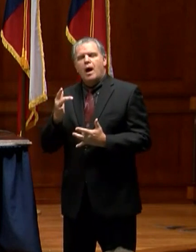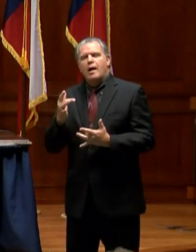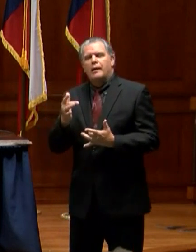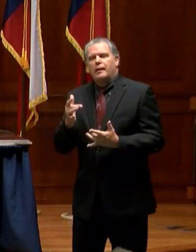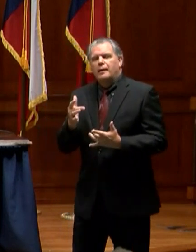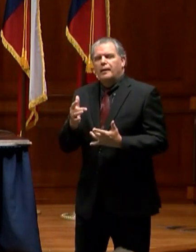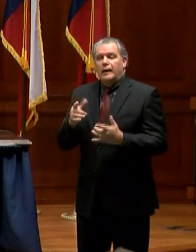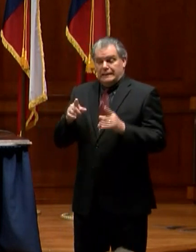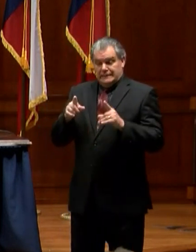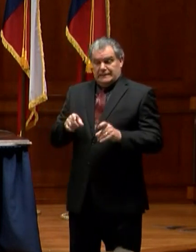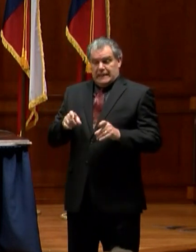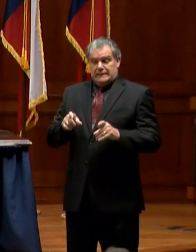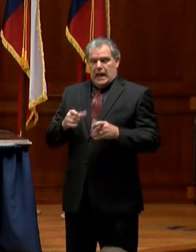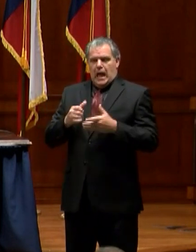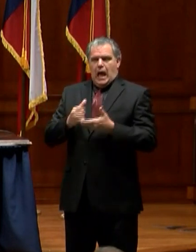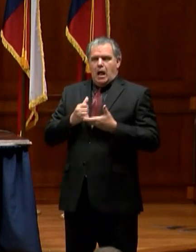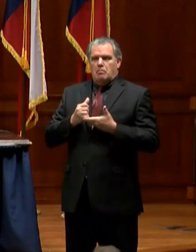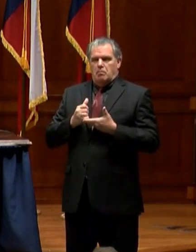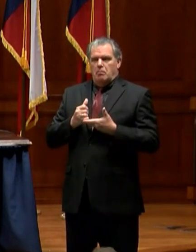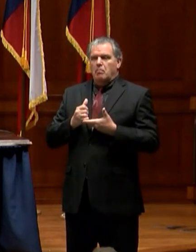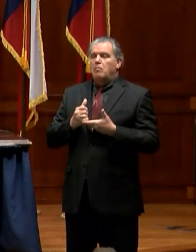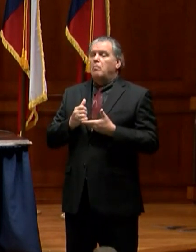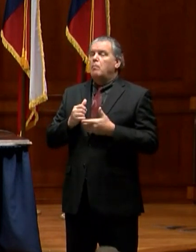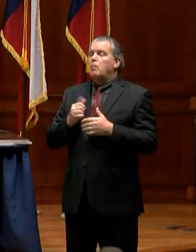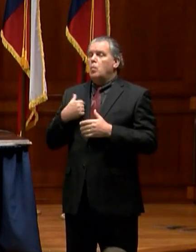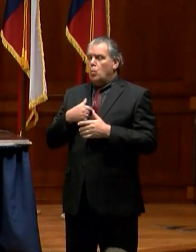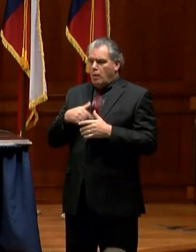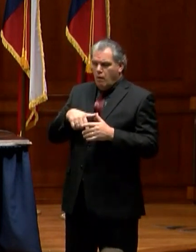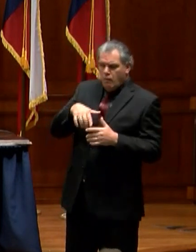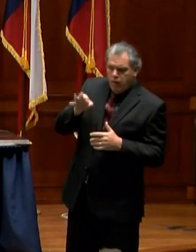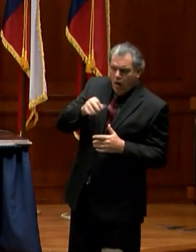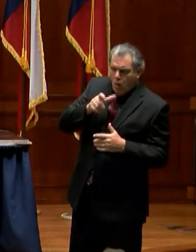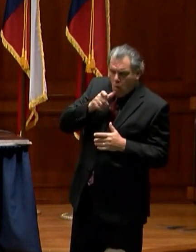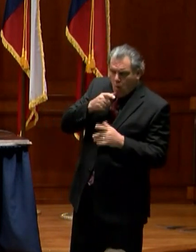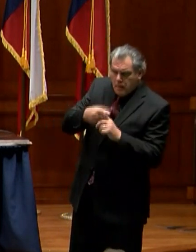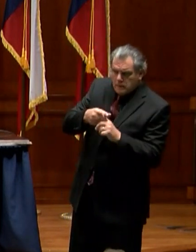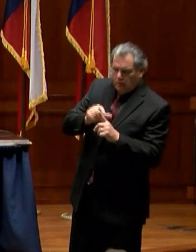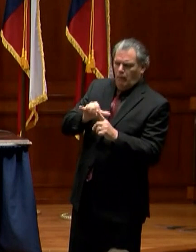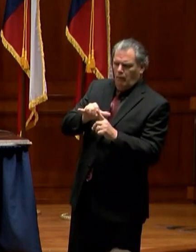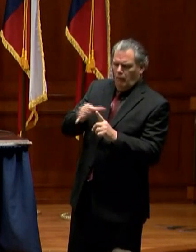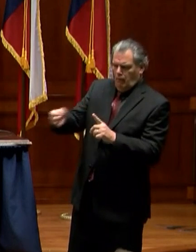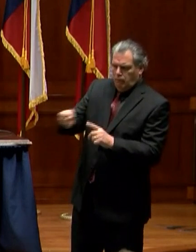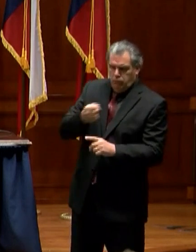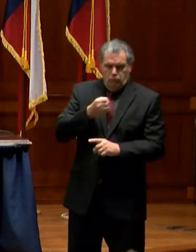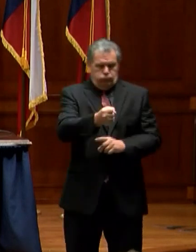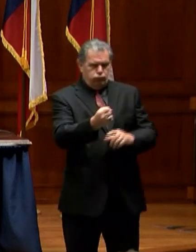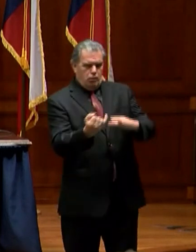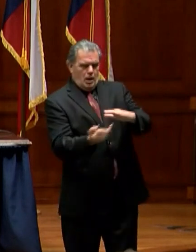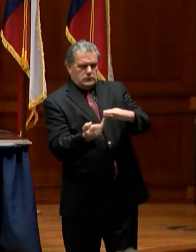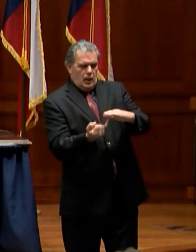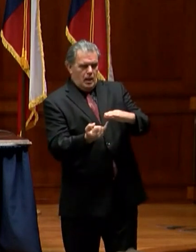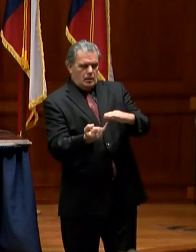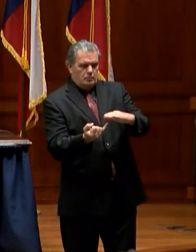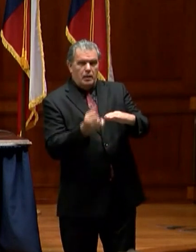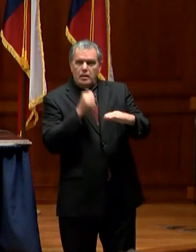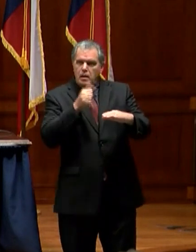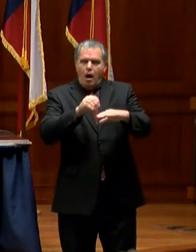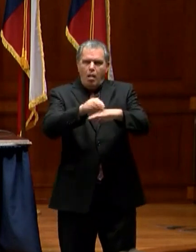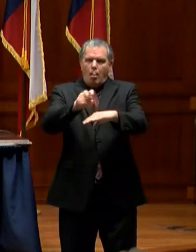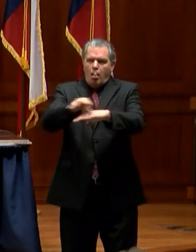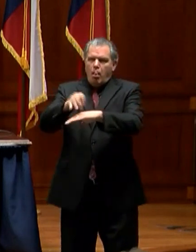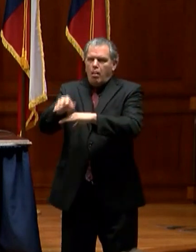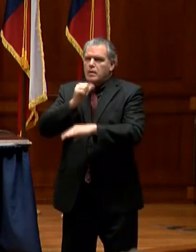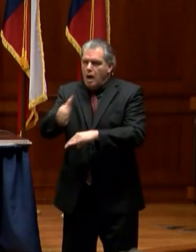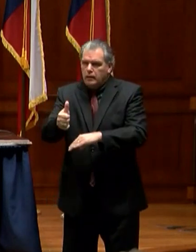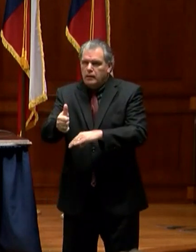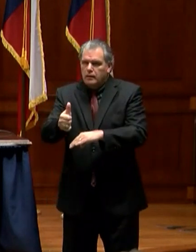is to identify those who test positive, isolate them so they don't expose that disease to anybody else, and as